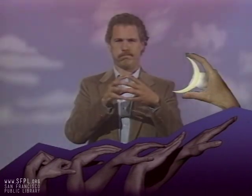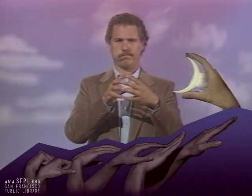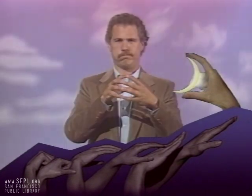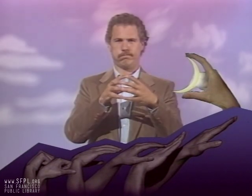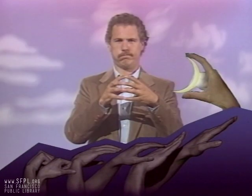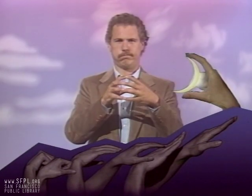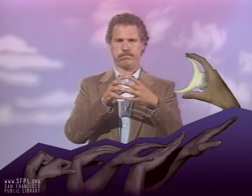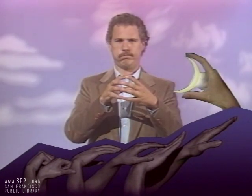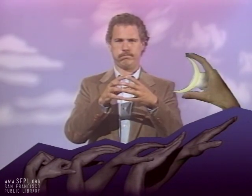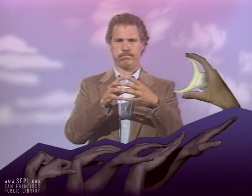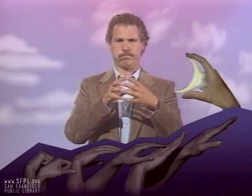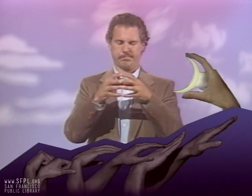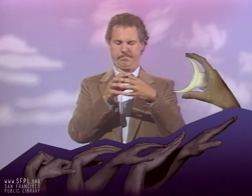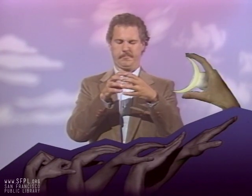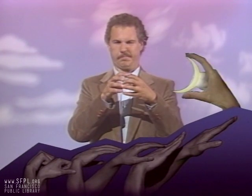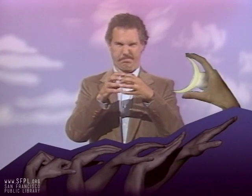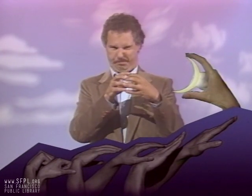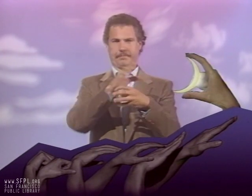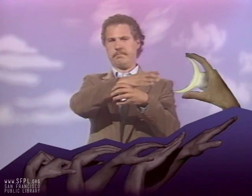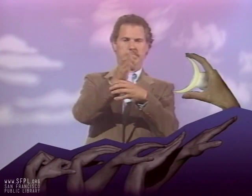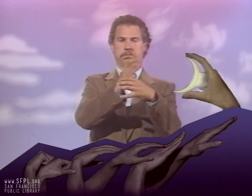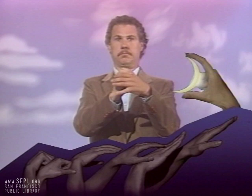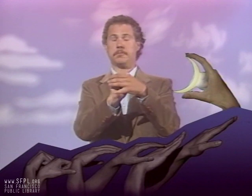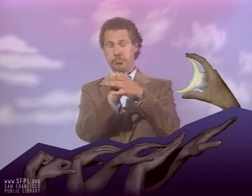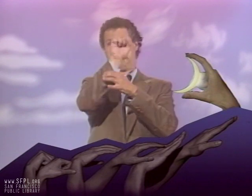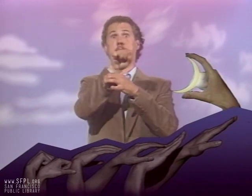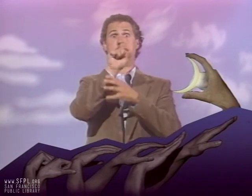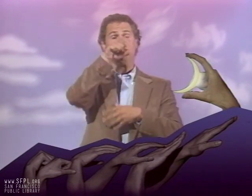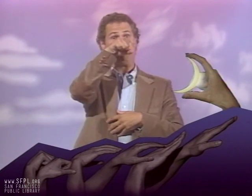Look, dear, the eggs are moving. We'll soon have our little ones.